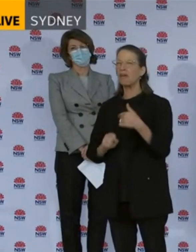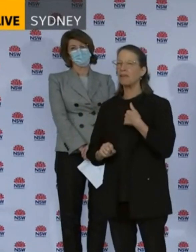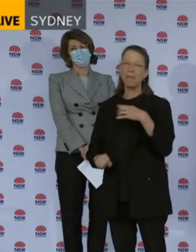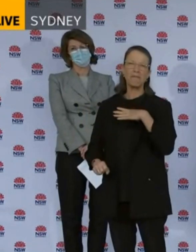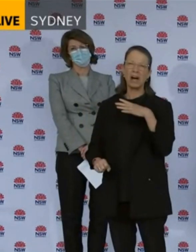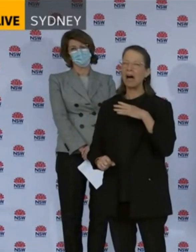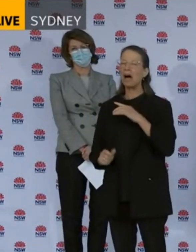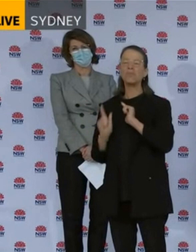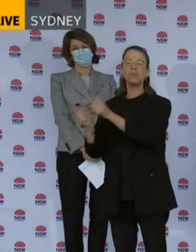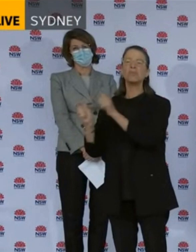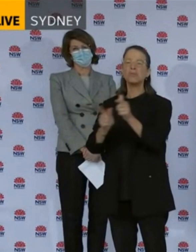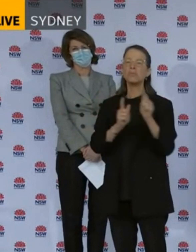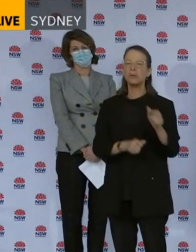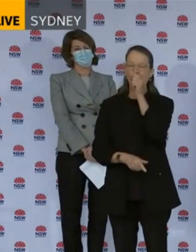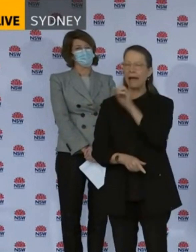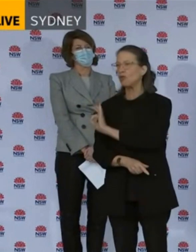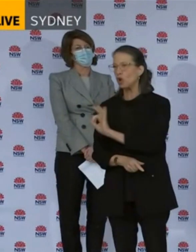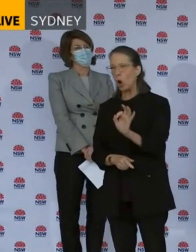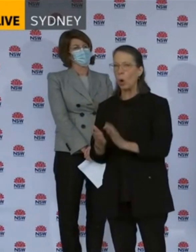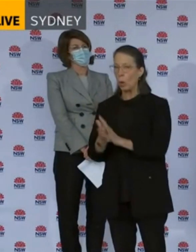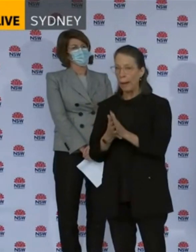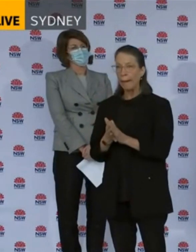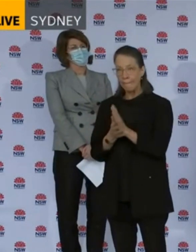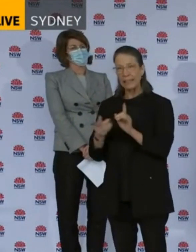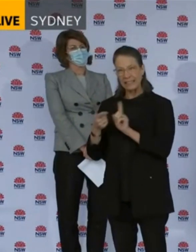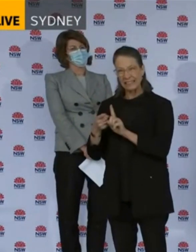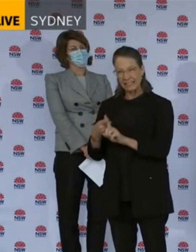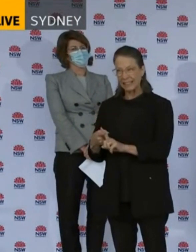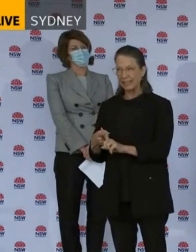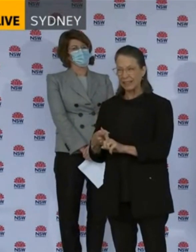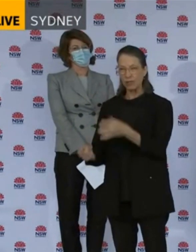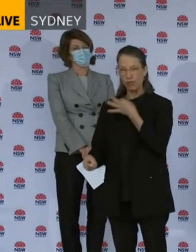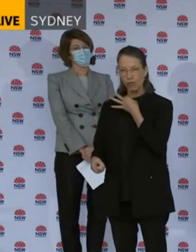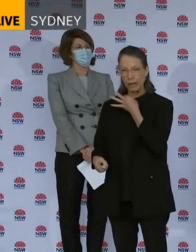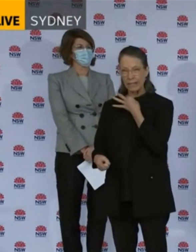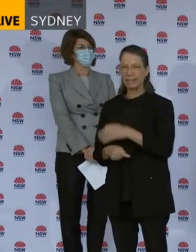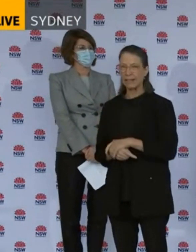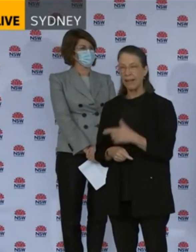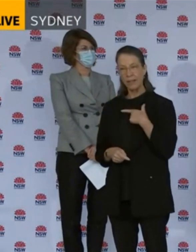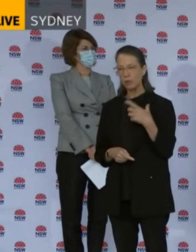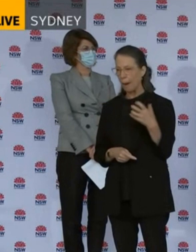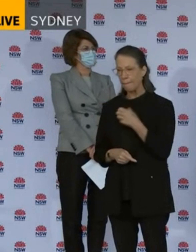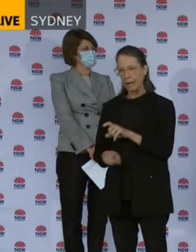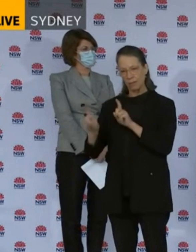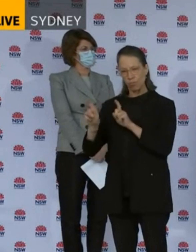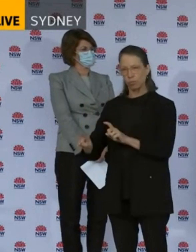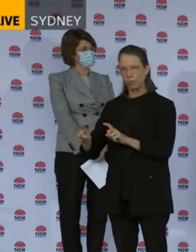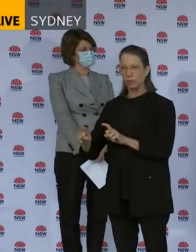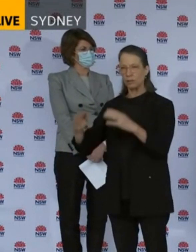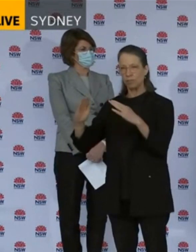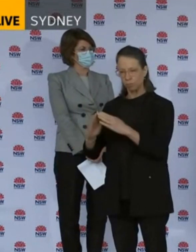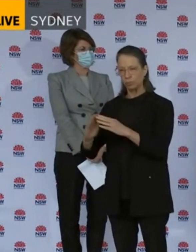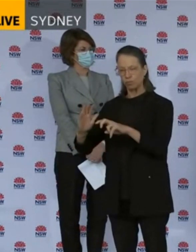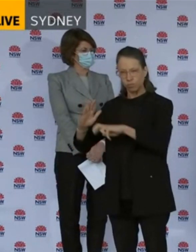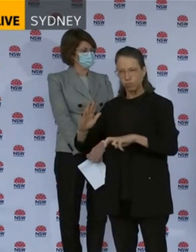days. On average, we do see most cases occurring in that blip, but we do see some cases occurring as